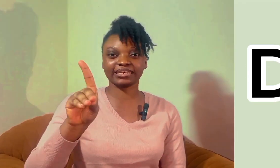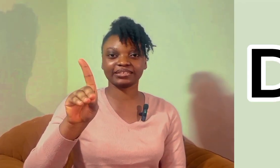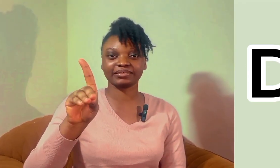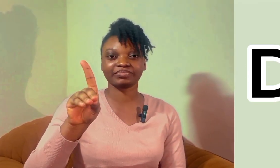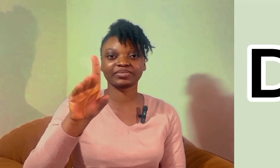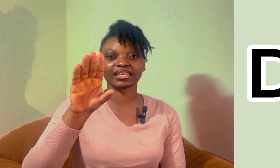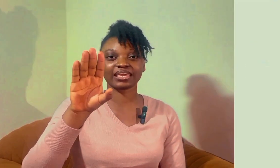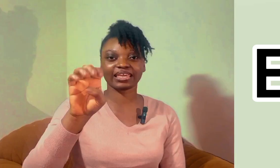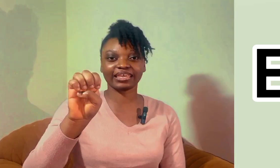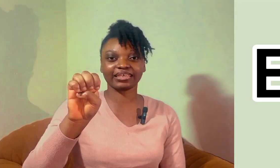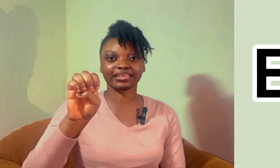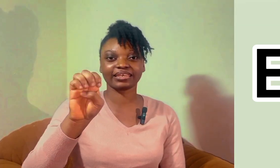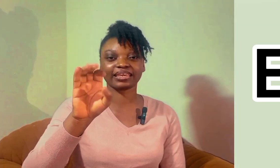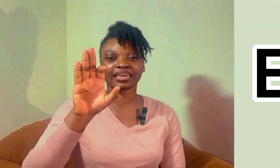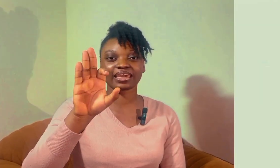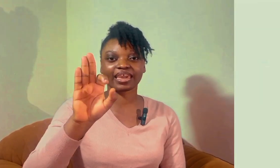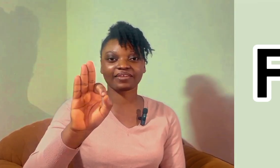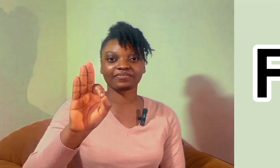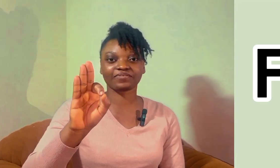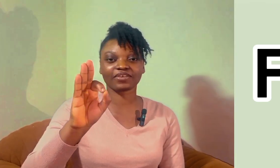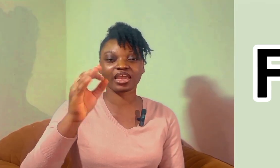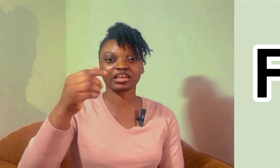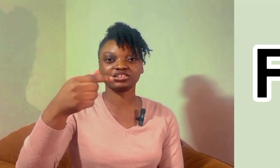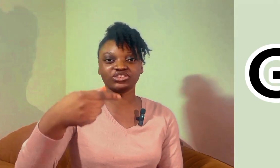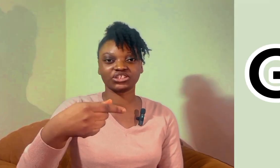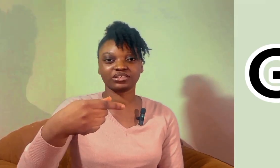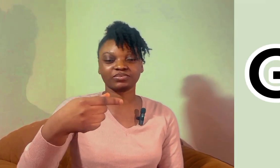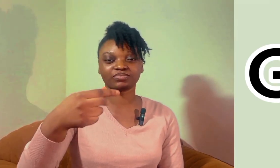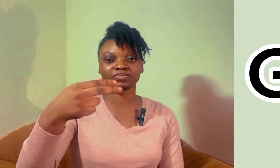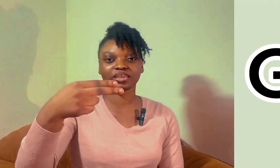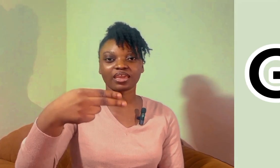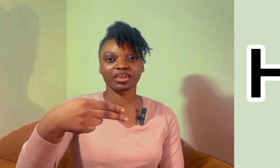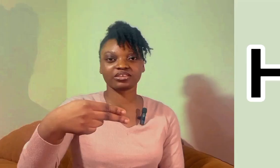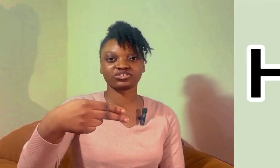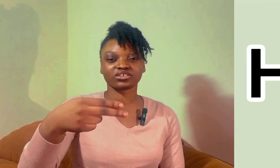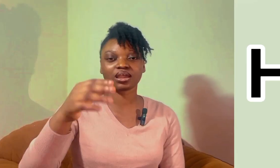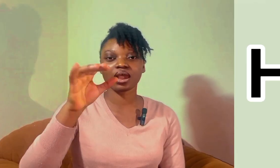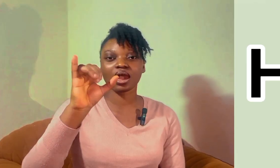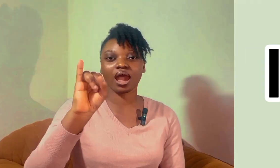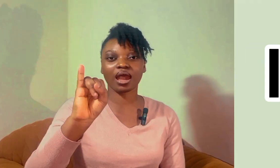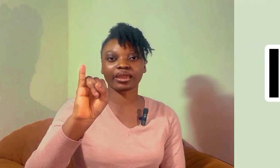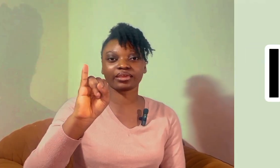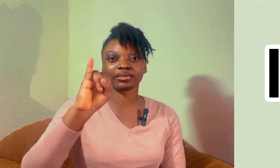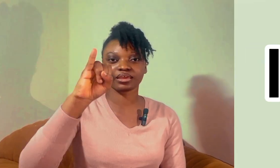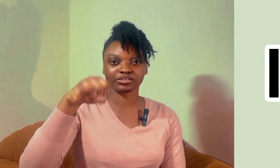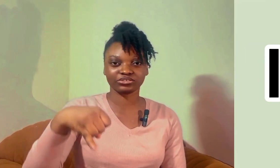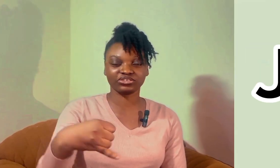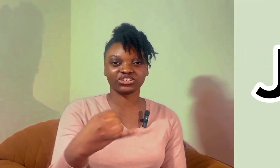D, E, F, G, H, I,